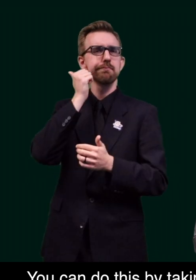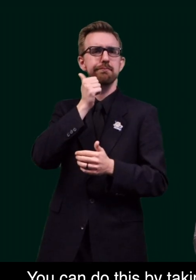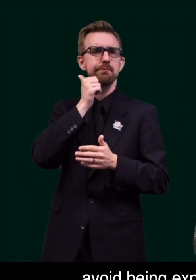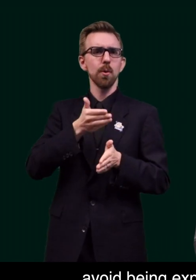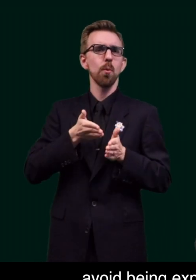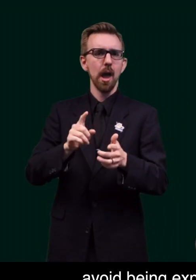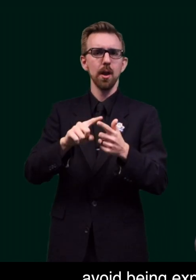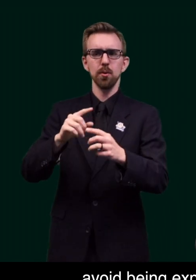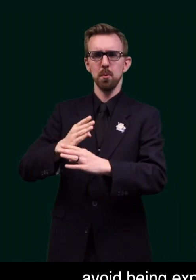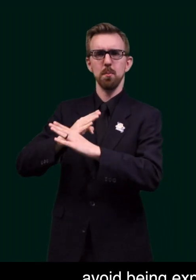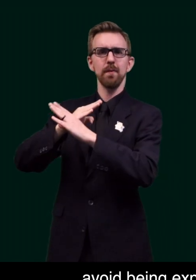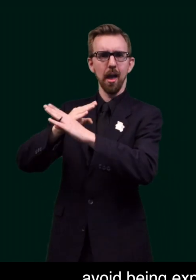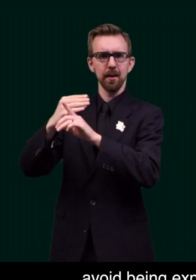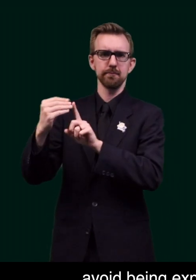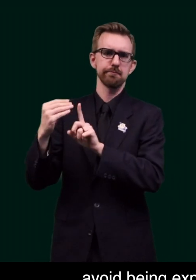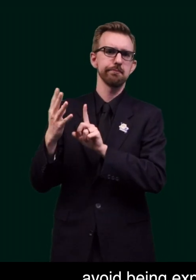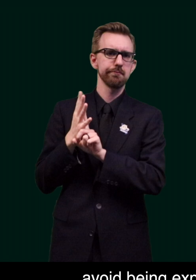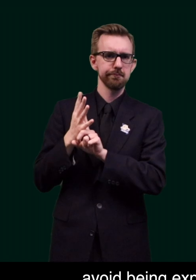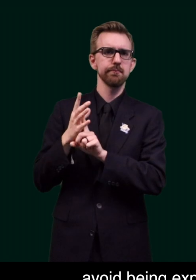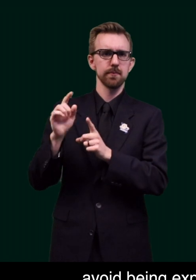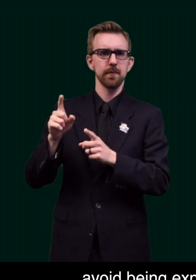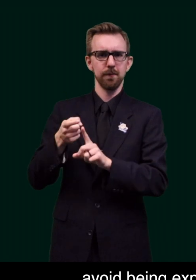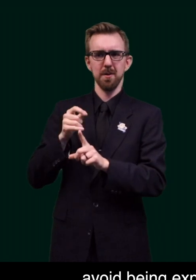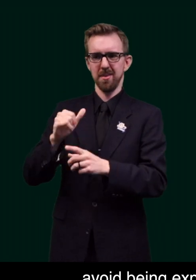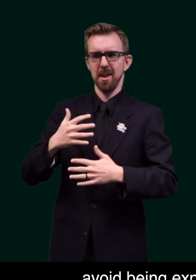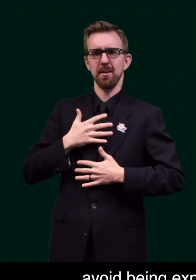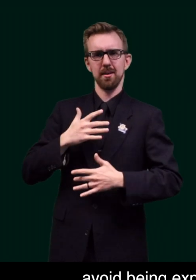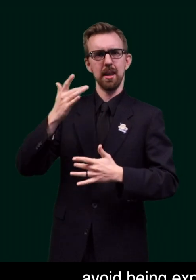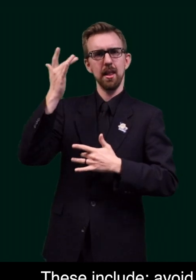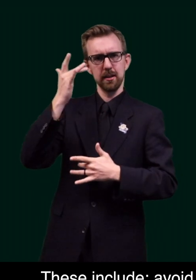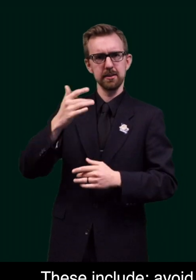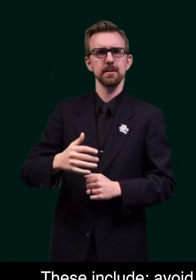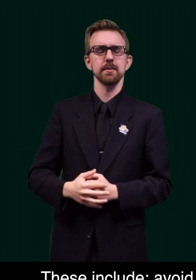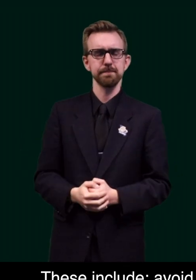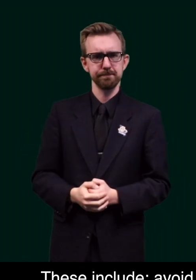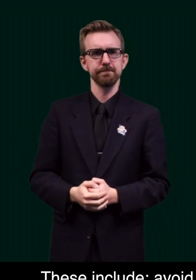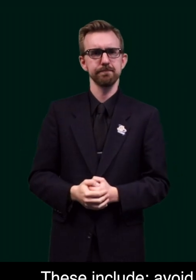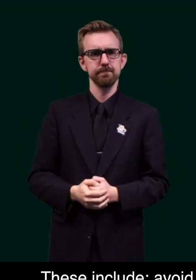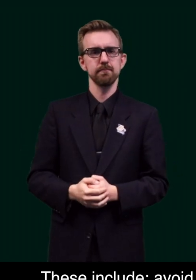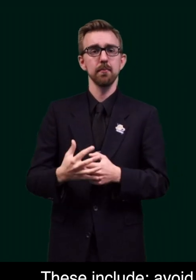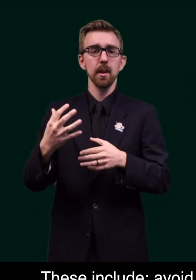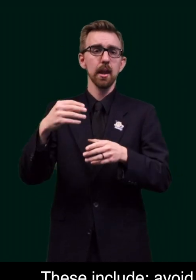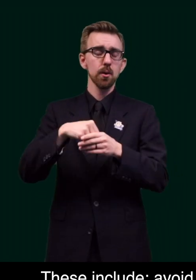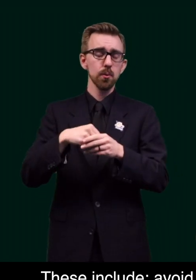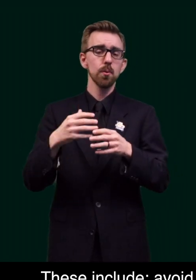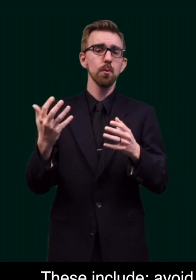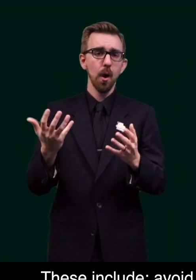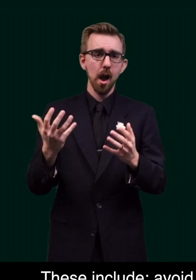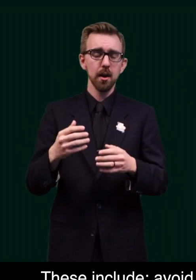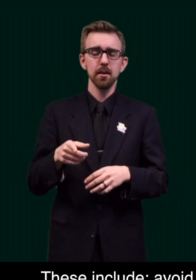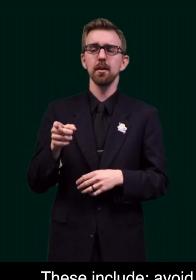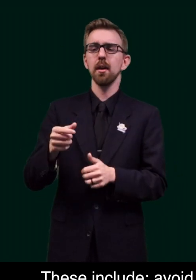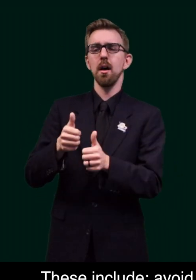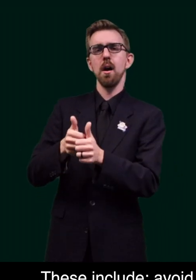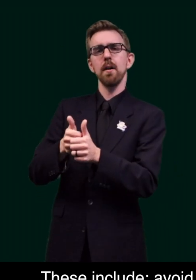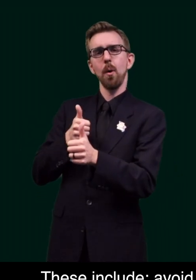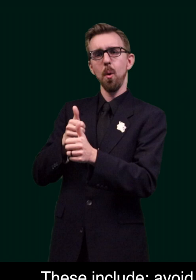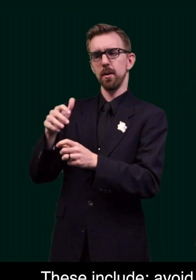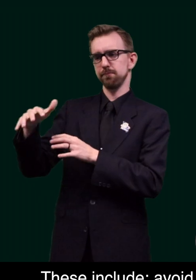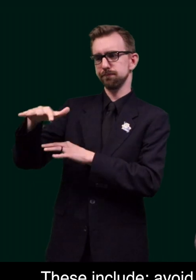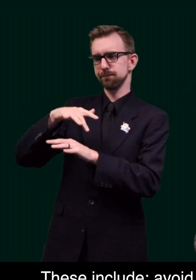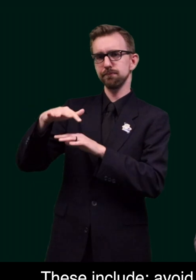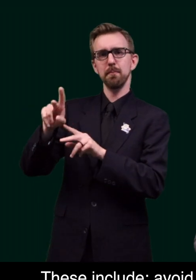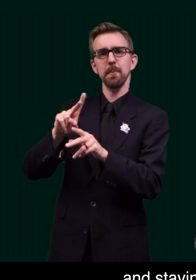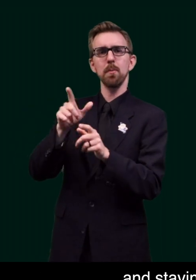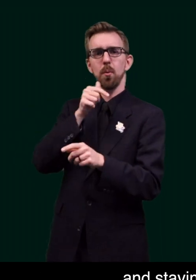to avoid being exposed to a respiratory illness. These include avoid being around people